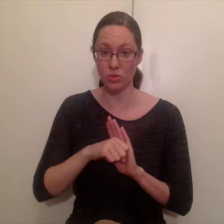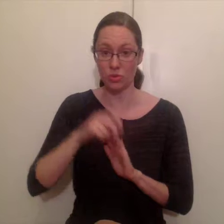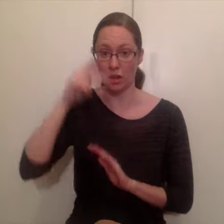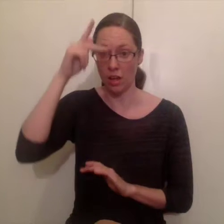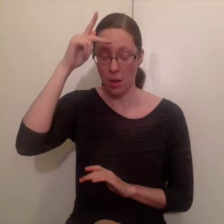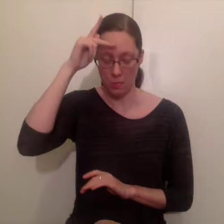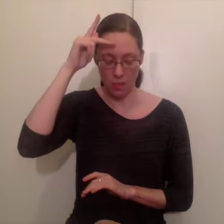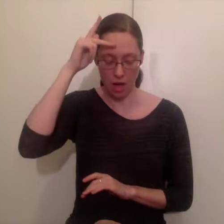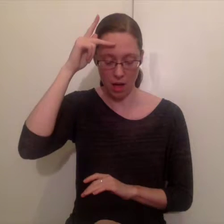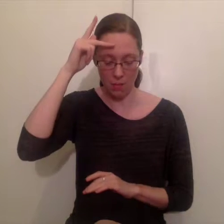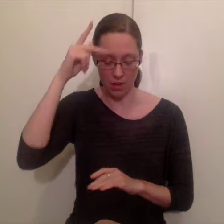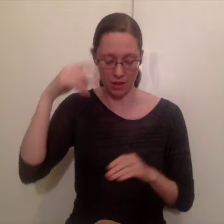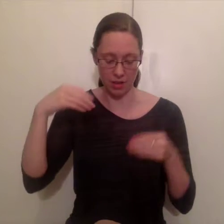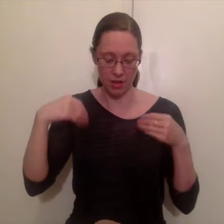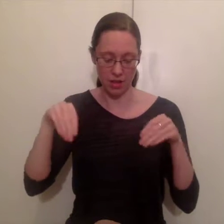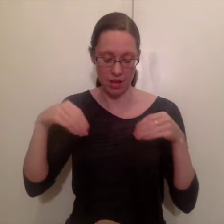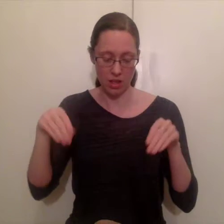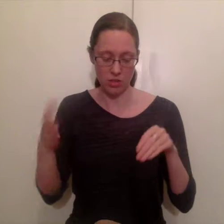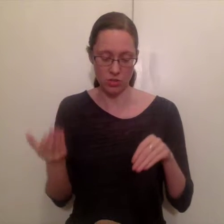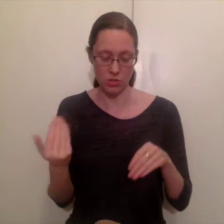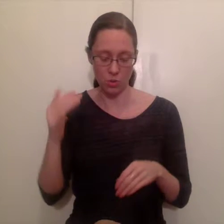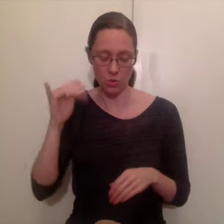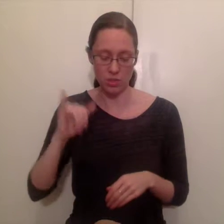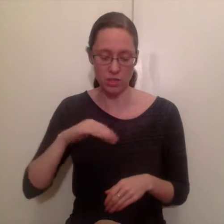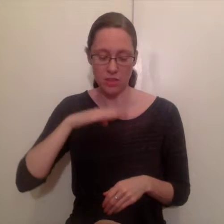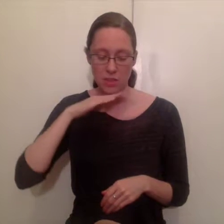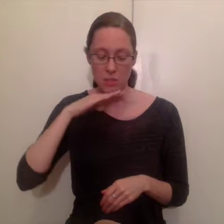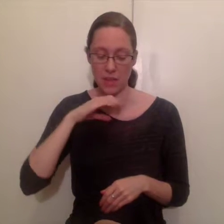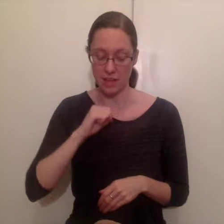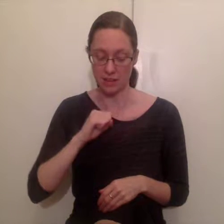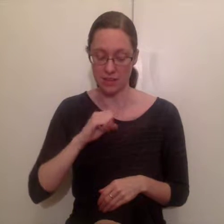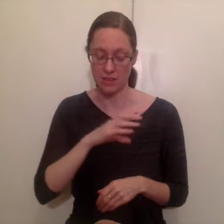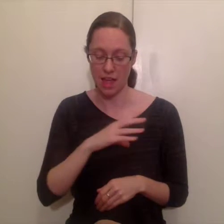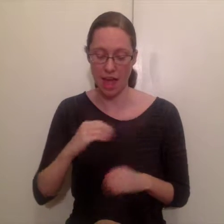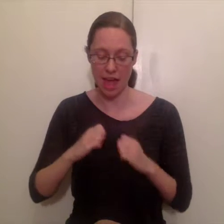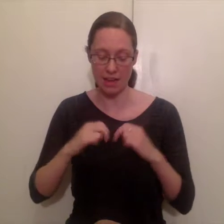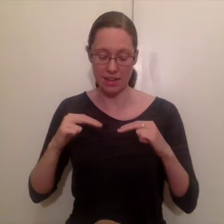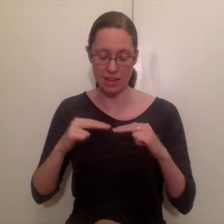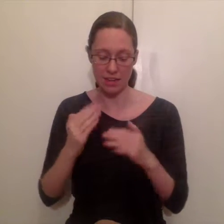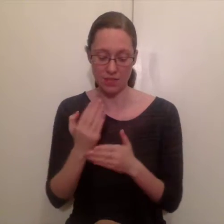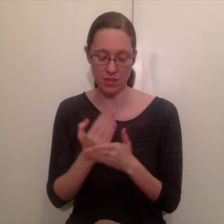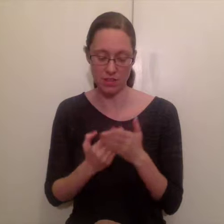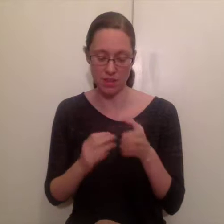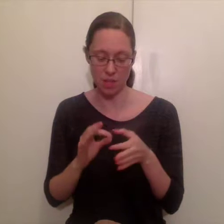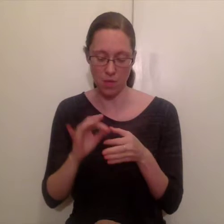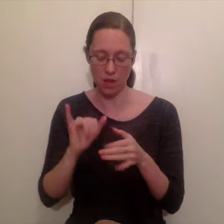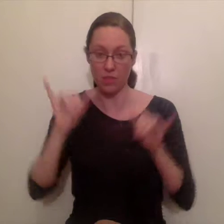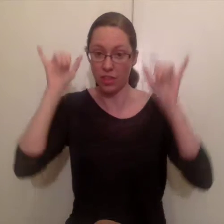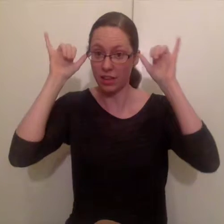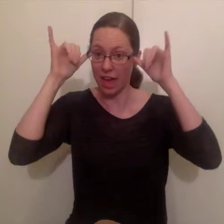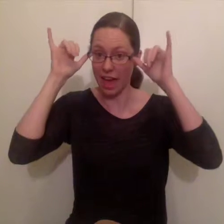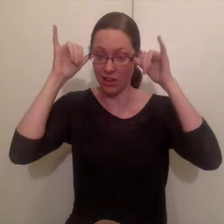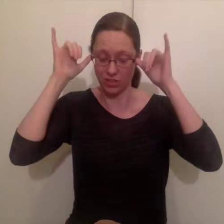Soon, Papa sold the pigs and even some of the cattle.